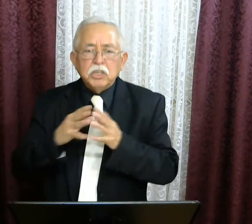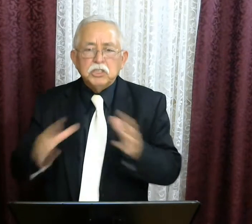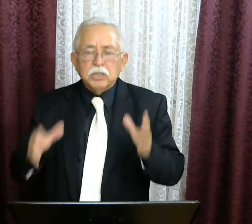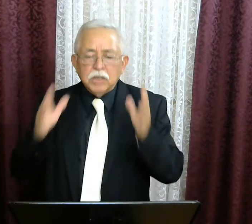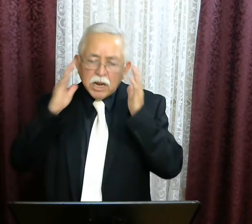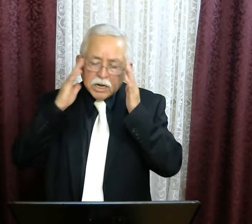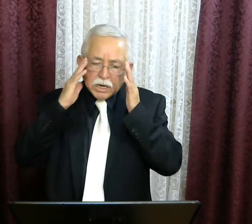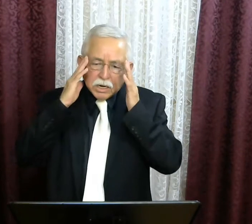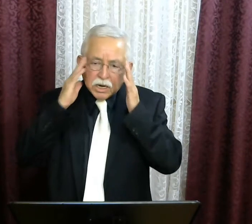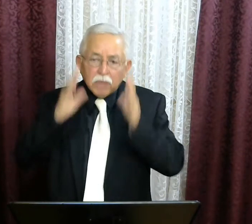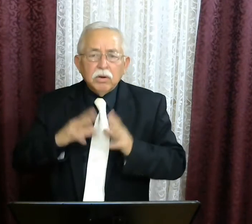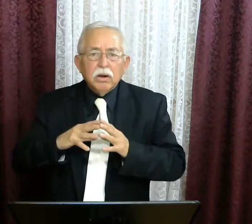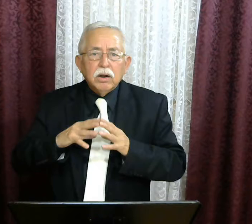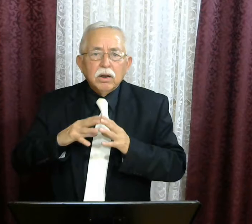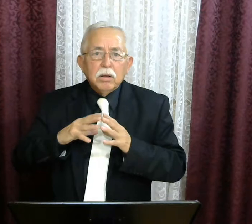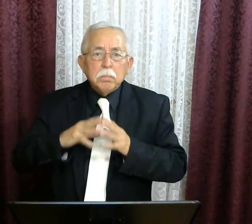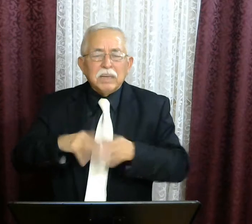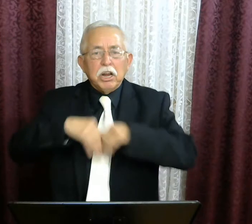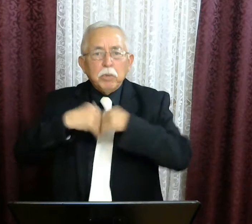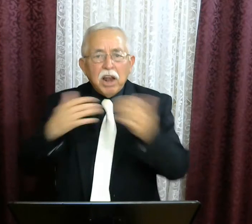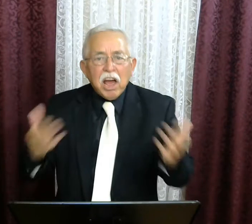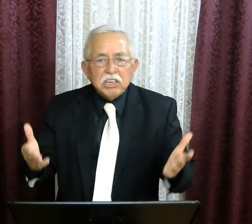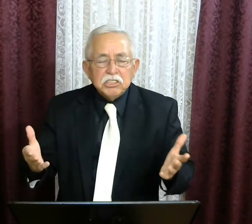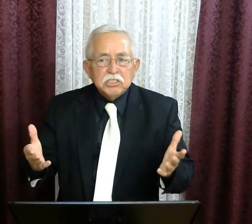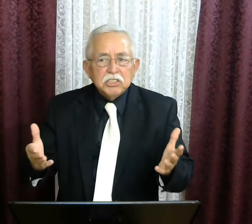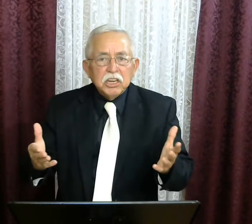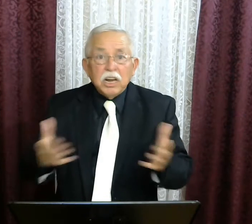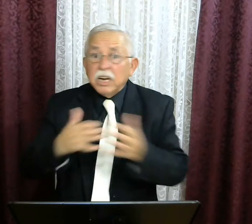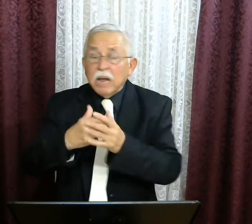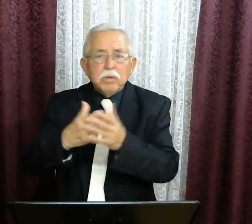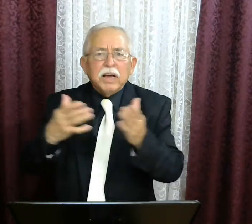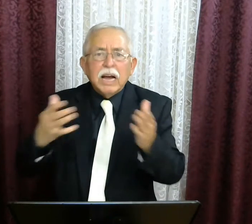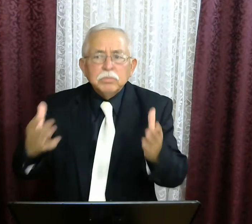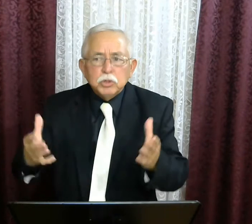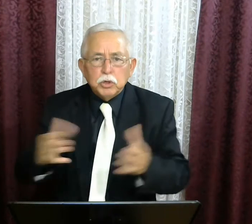petitions never materialize, never become true.